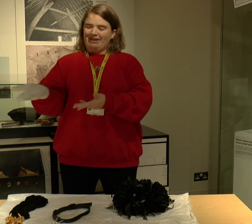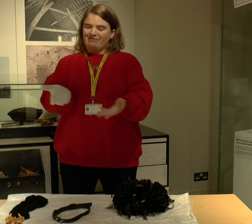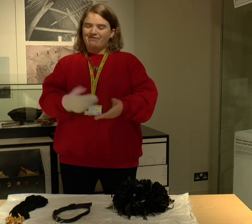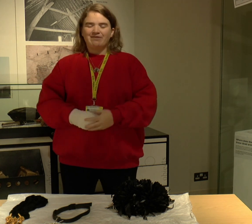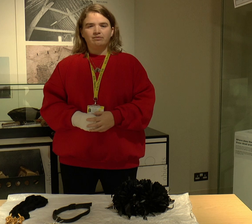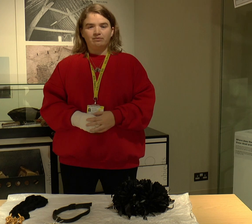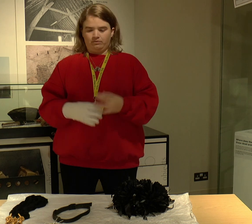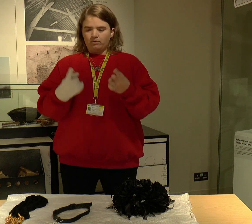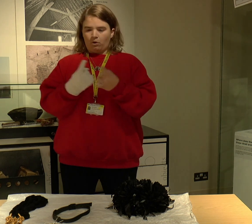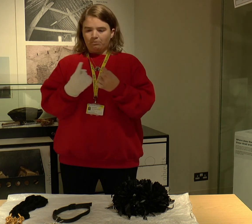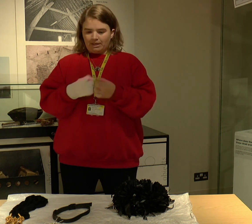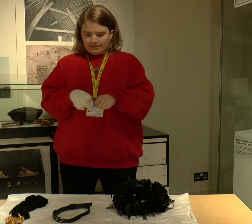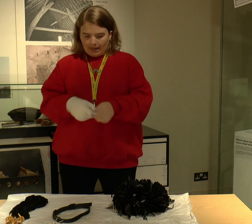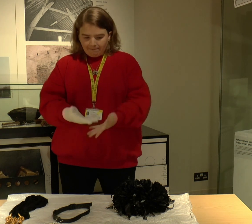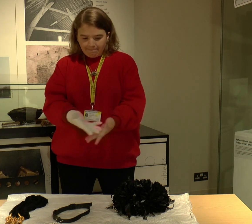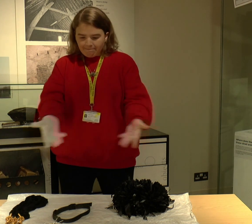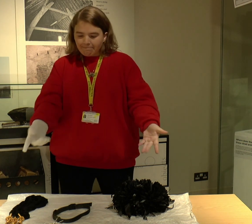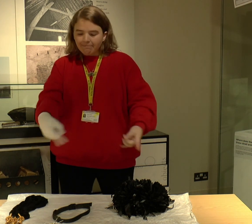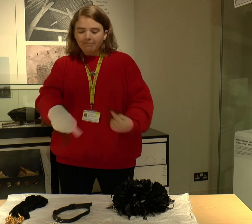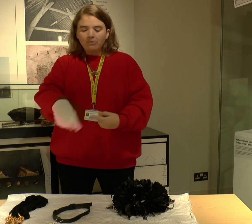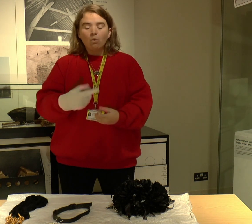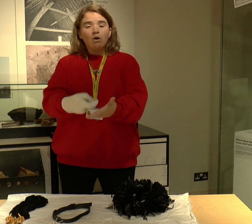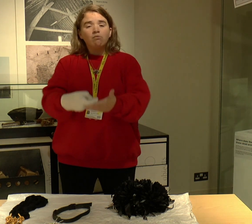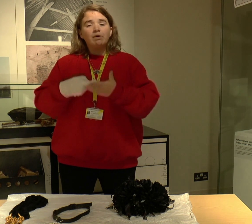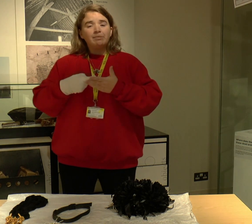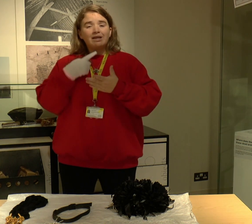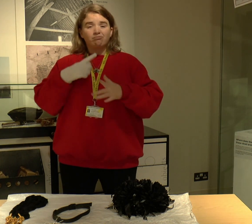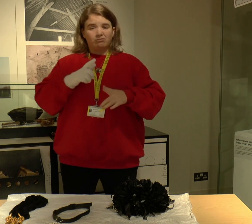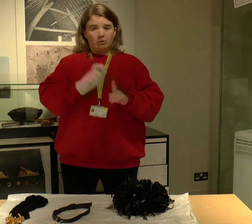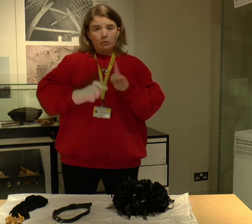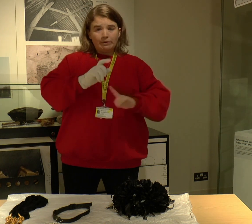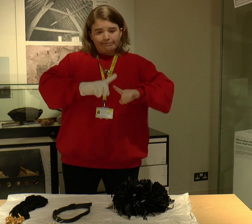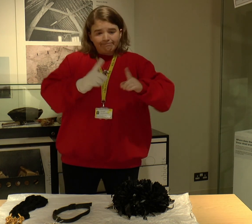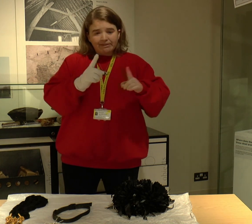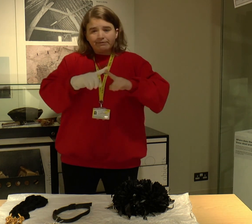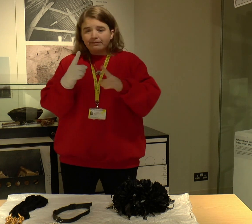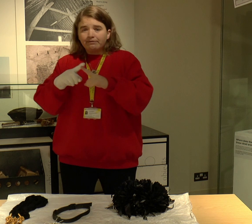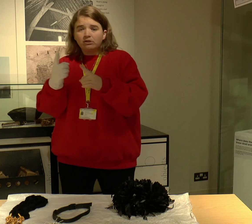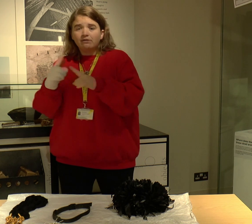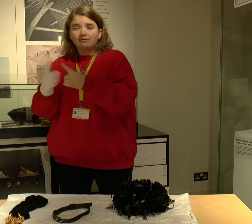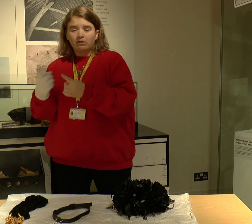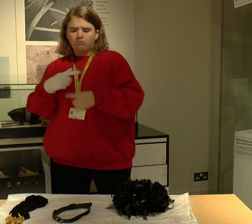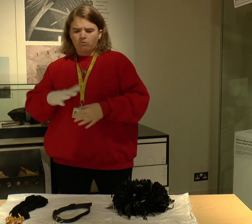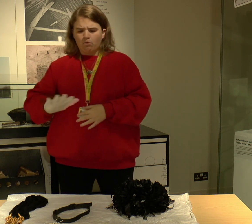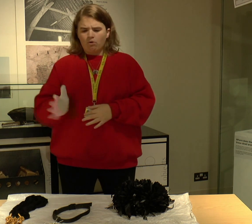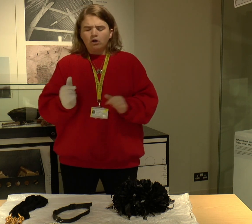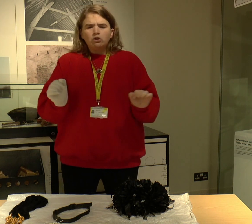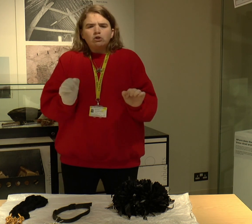her. All these things on the table represent different communities within Bucks, but all of